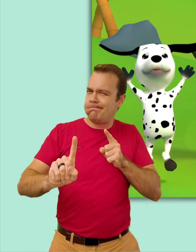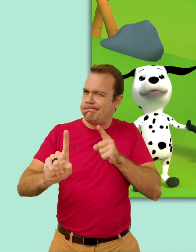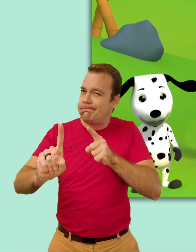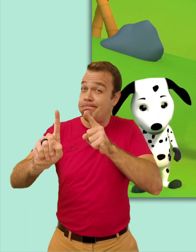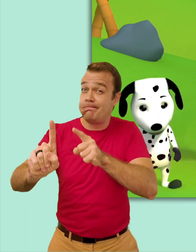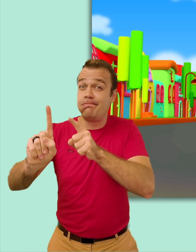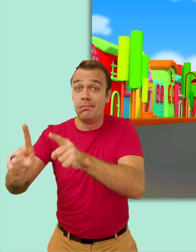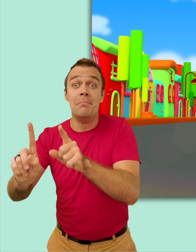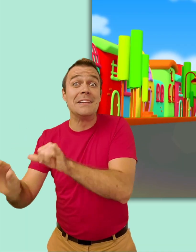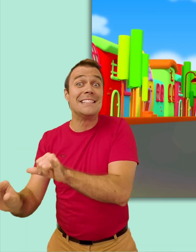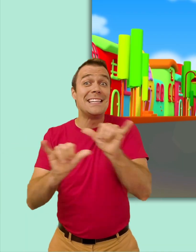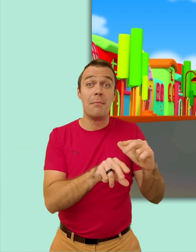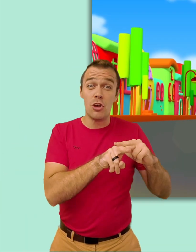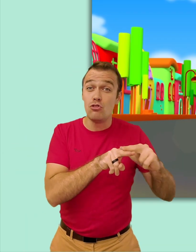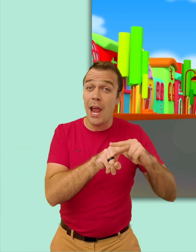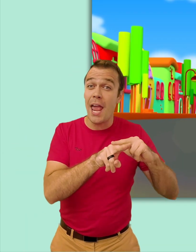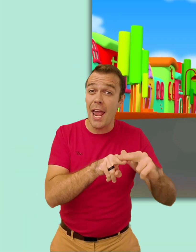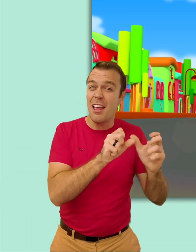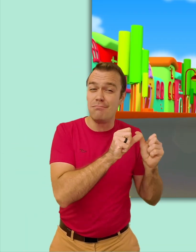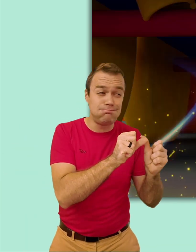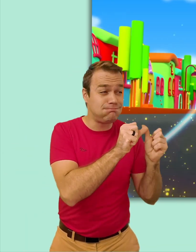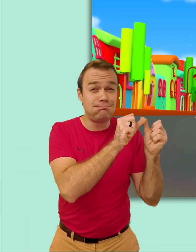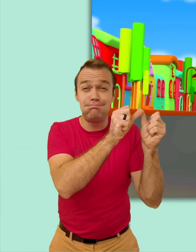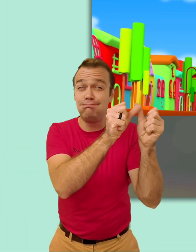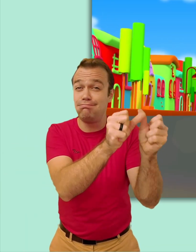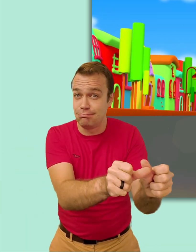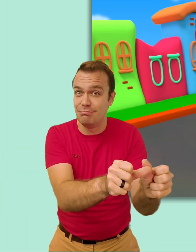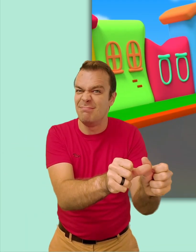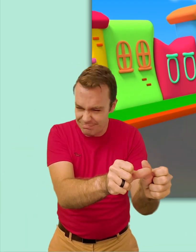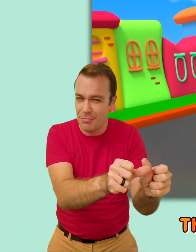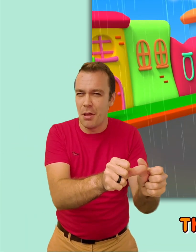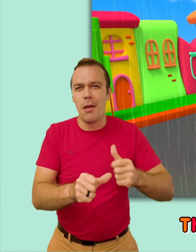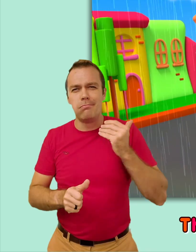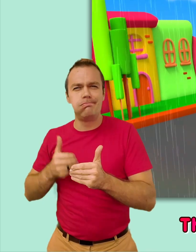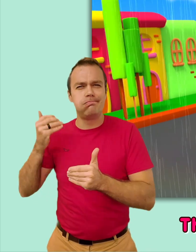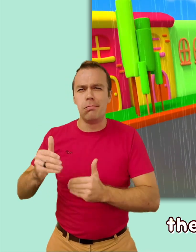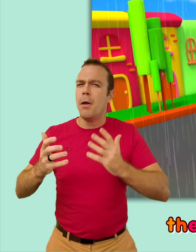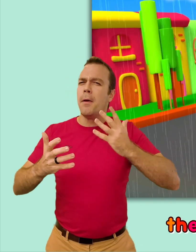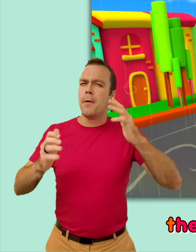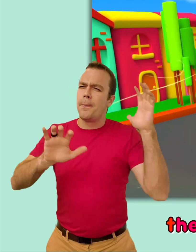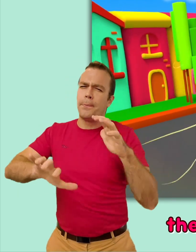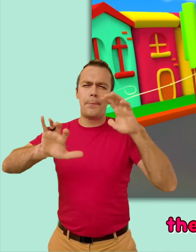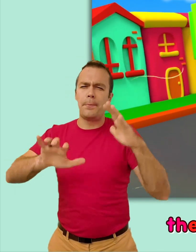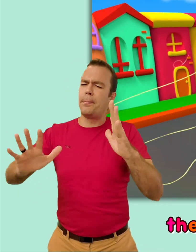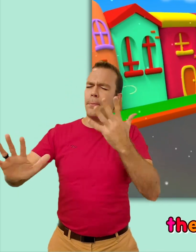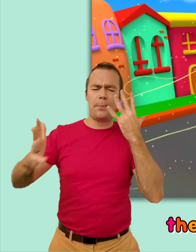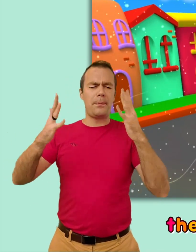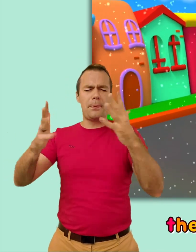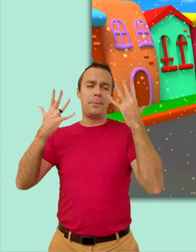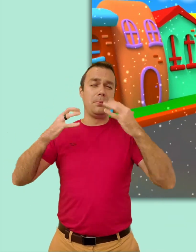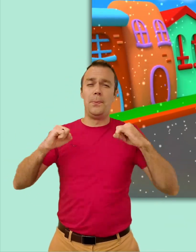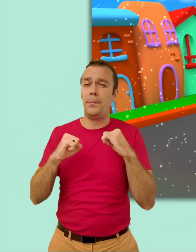we go. Like the train on the tracks, we go. Through the rain, through the storm, through the